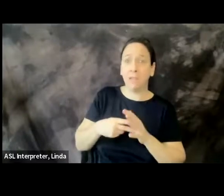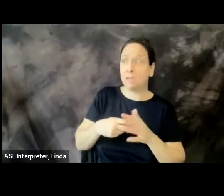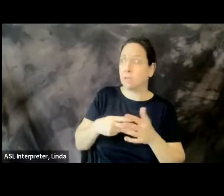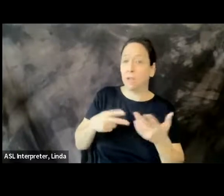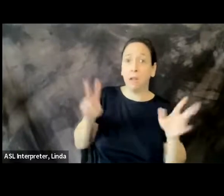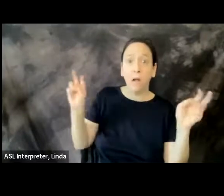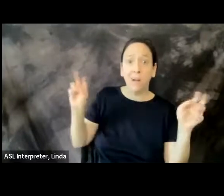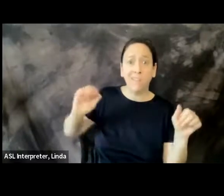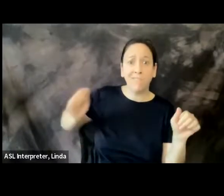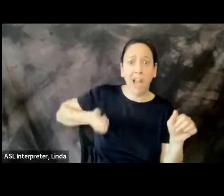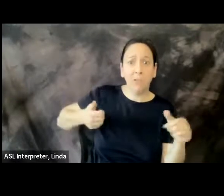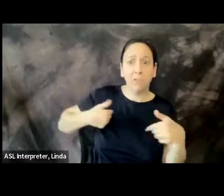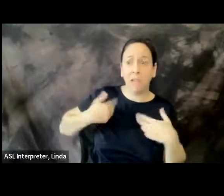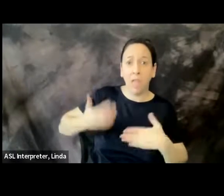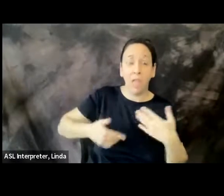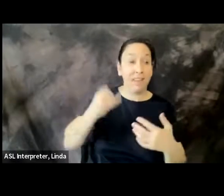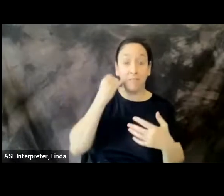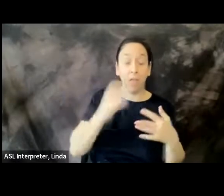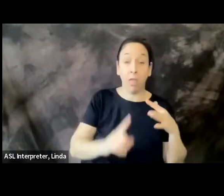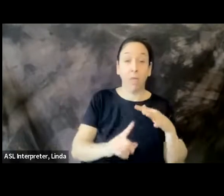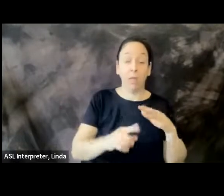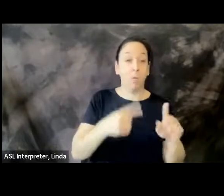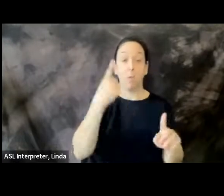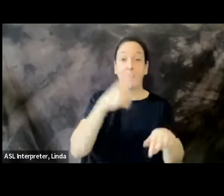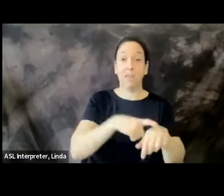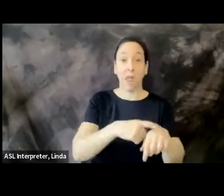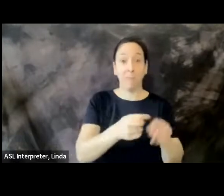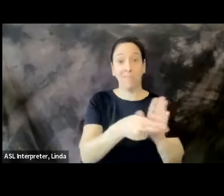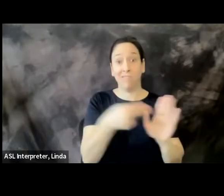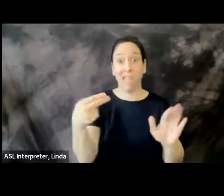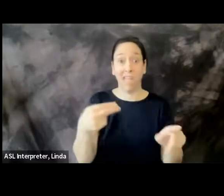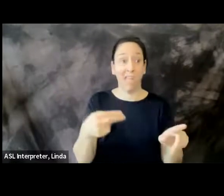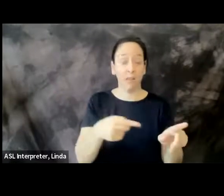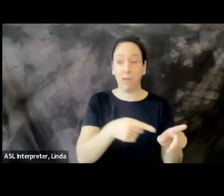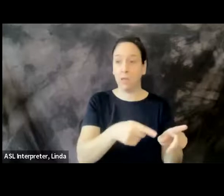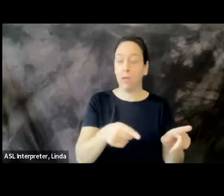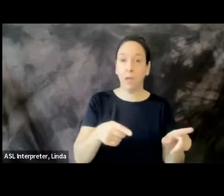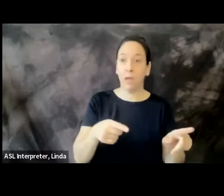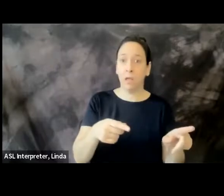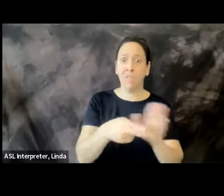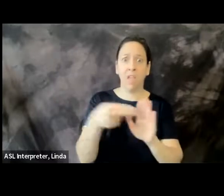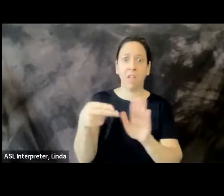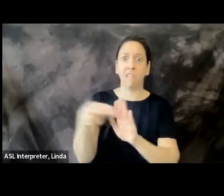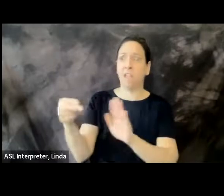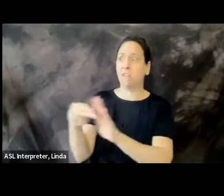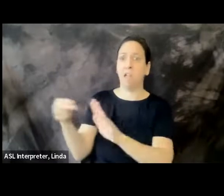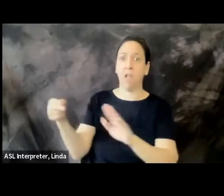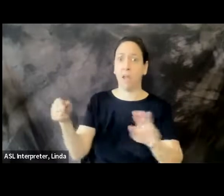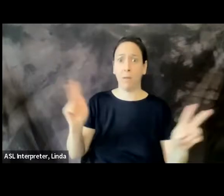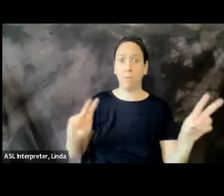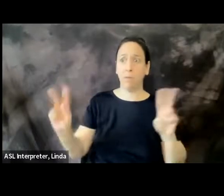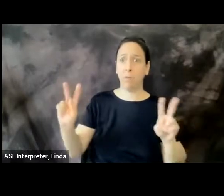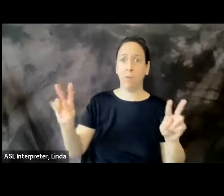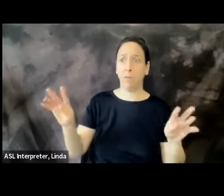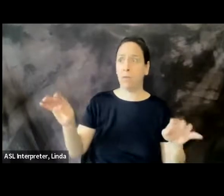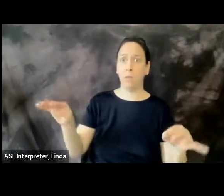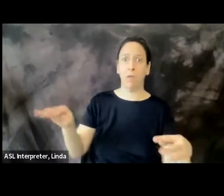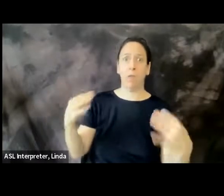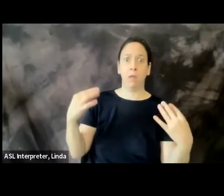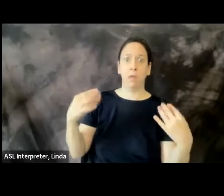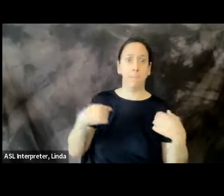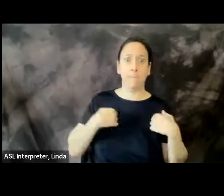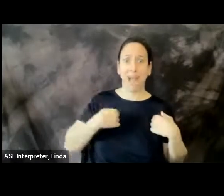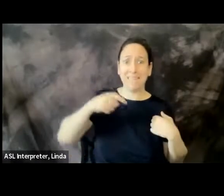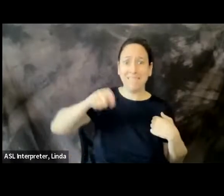flagged once and then flagged again, flagged multiple times, then people will start to look at your needs,